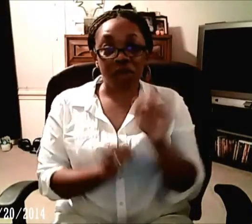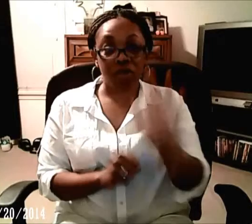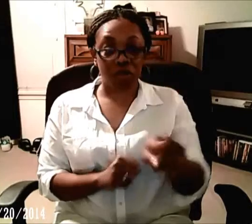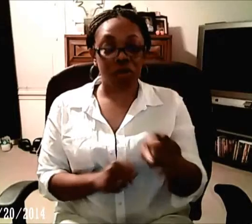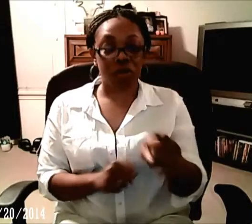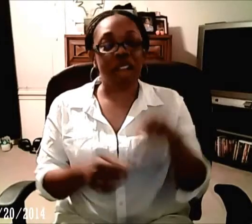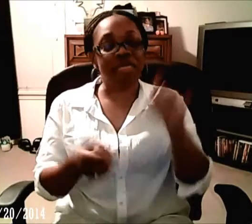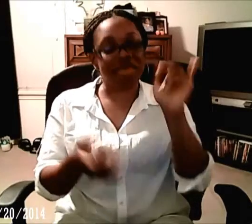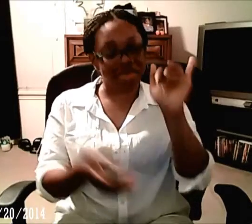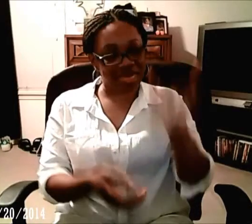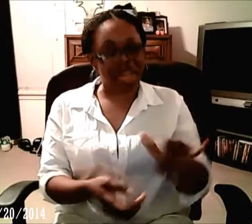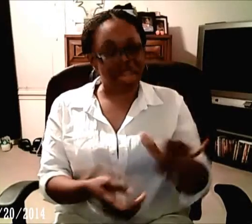Cut it.